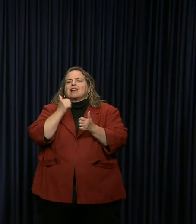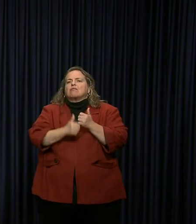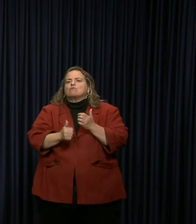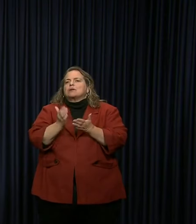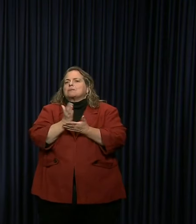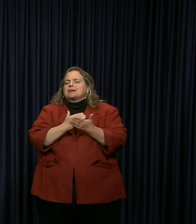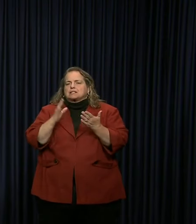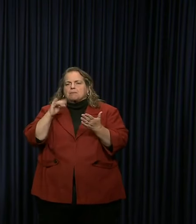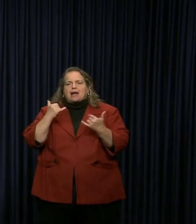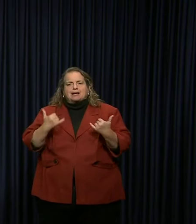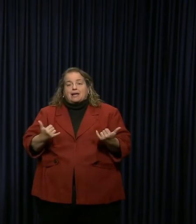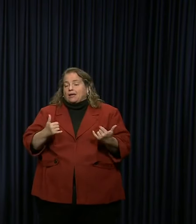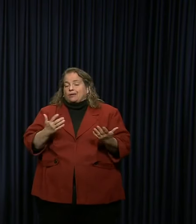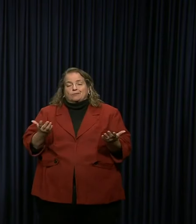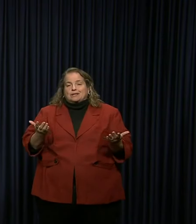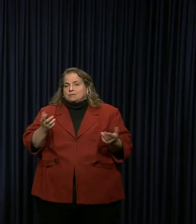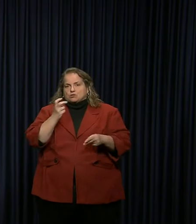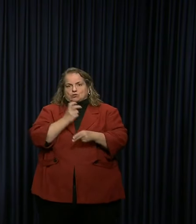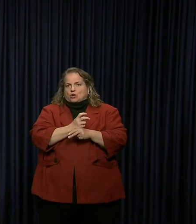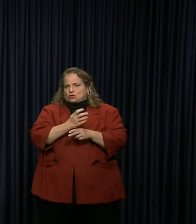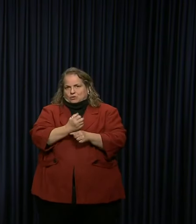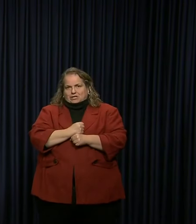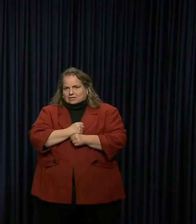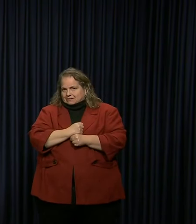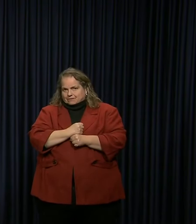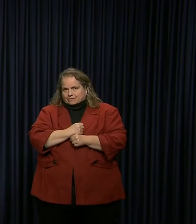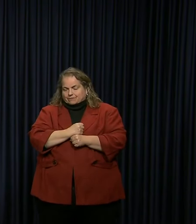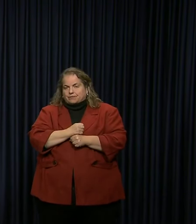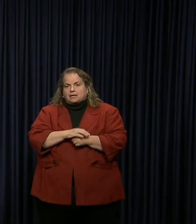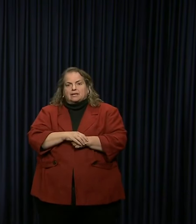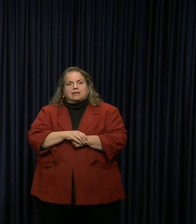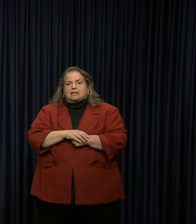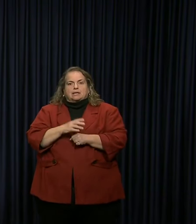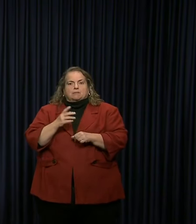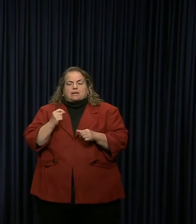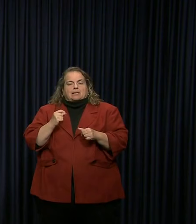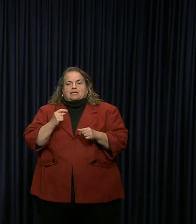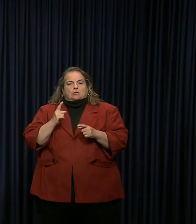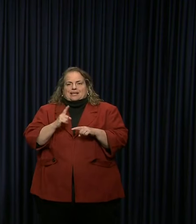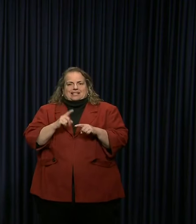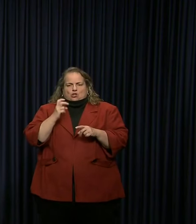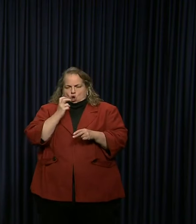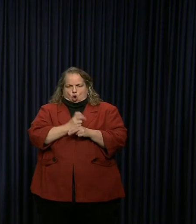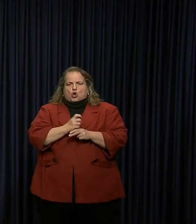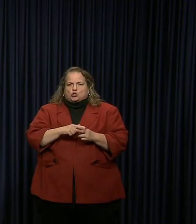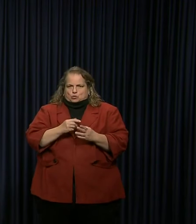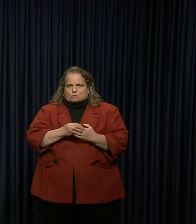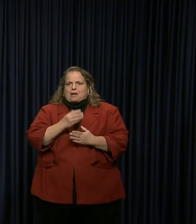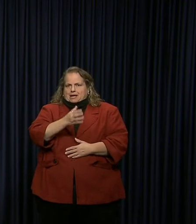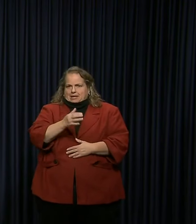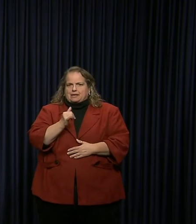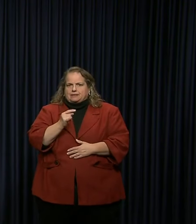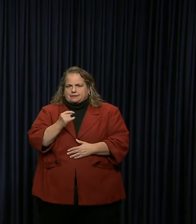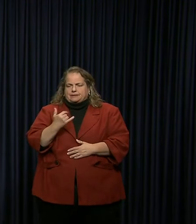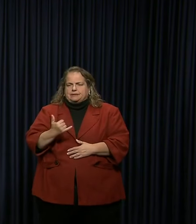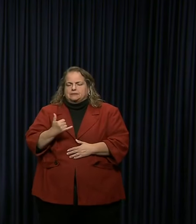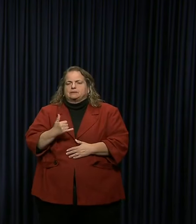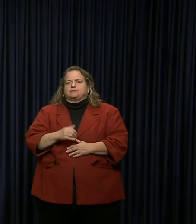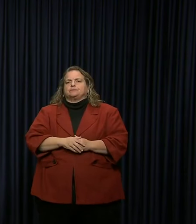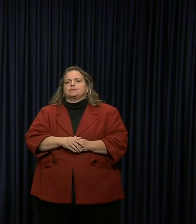because ultimately throughout the course it would probably be needed. But it right now is incredibly hard to